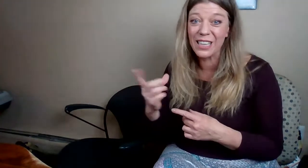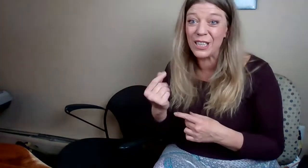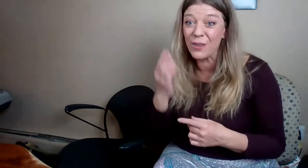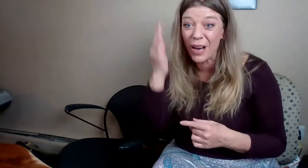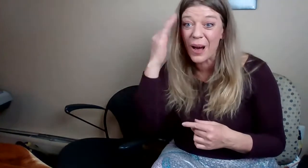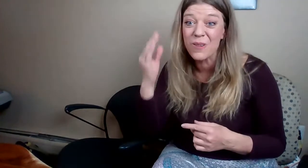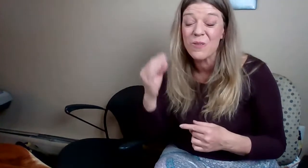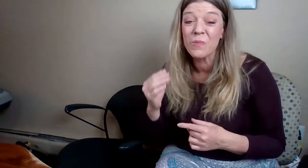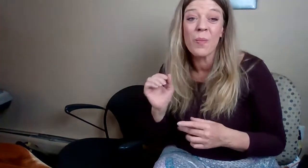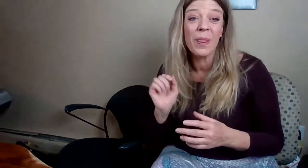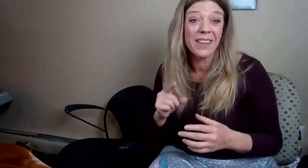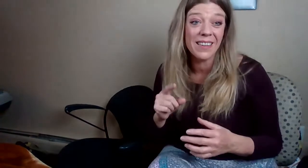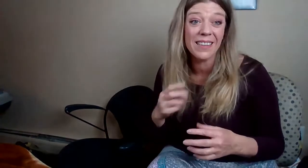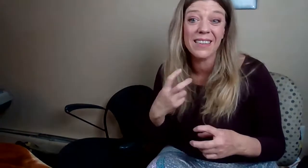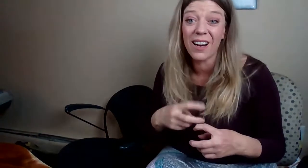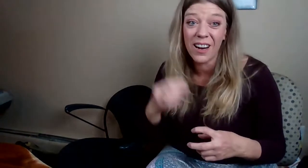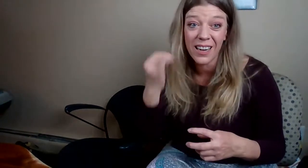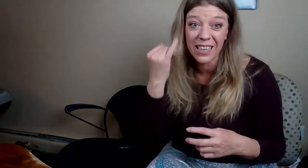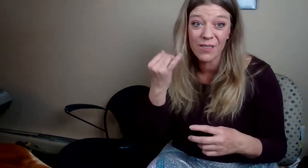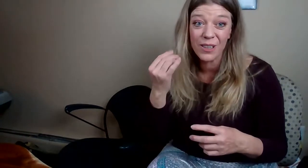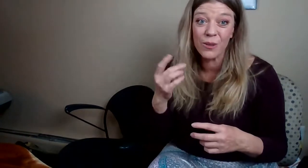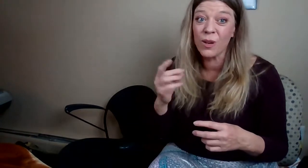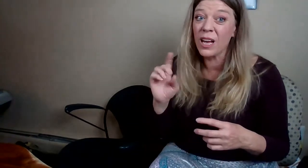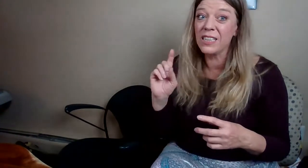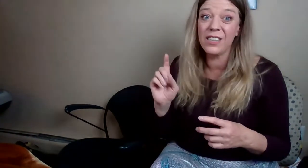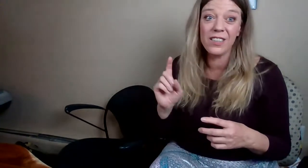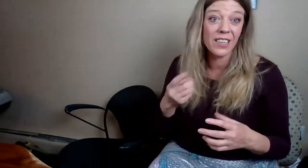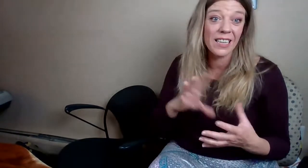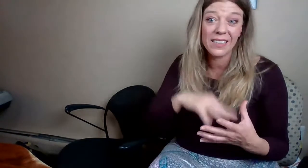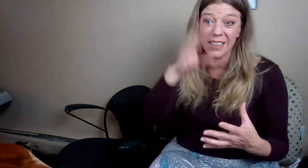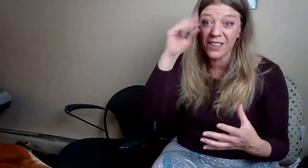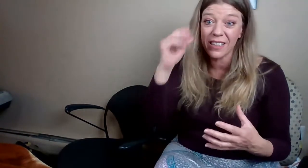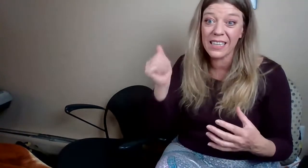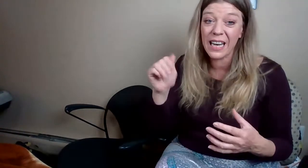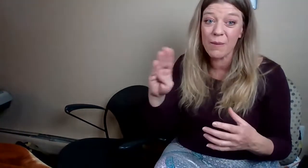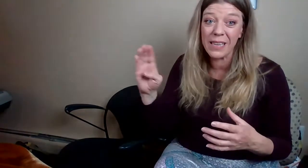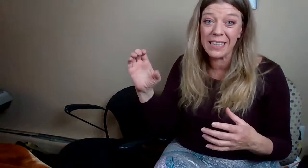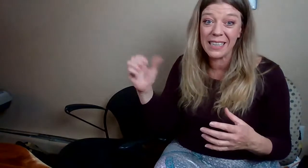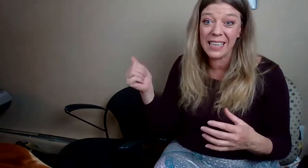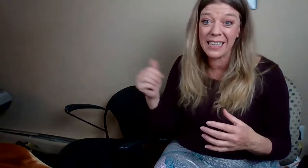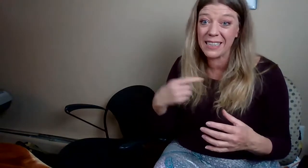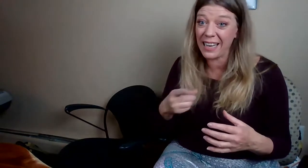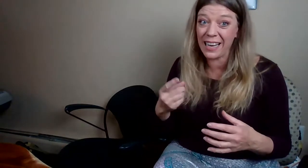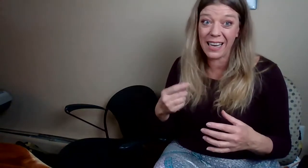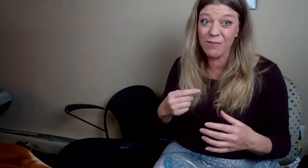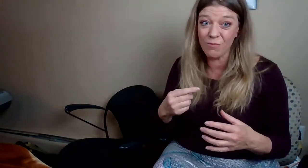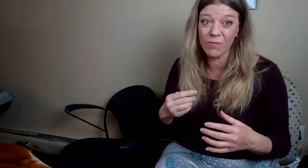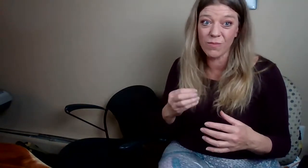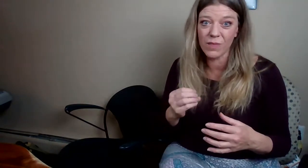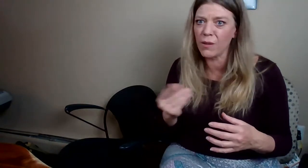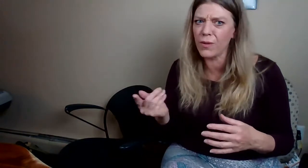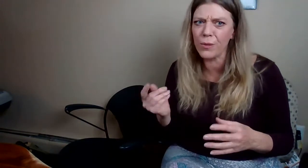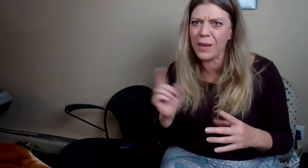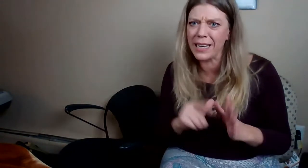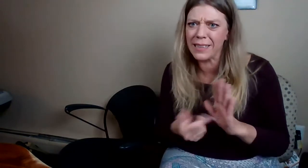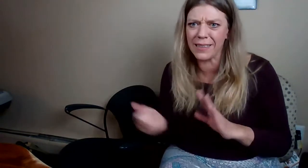Do you know? This is hard if you just learned the ABCs a few minutes